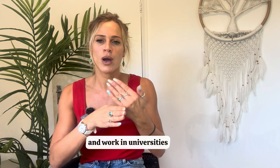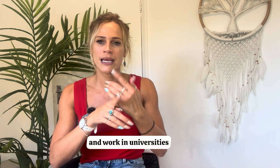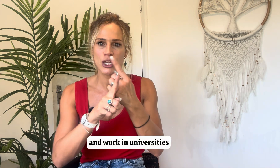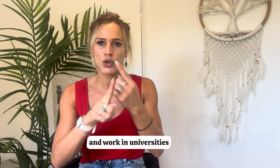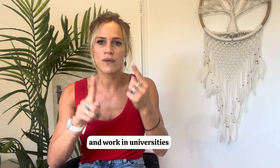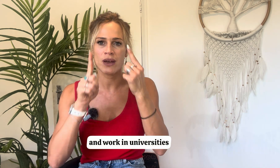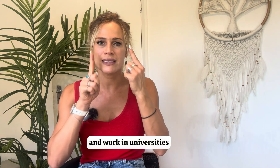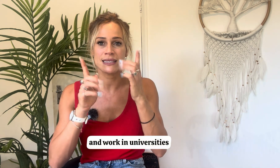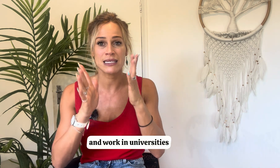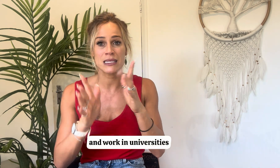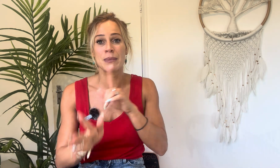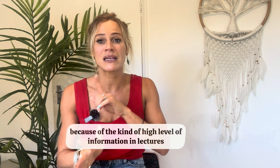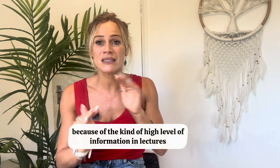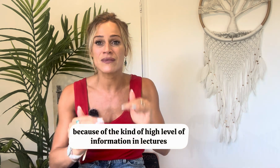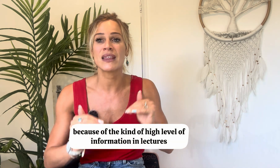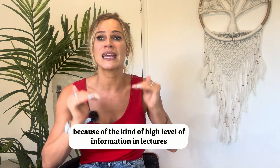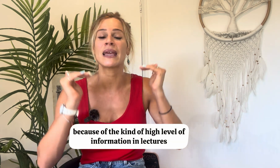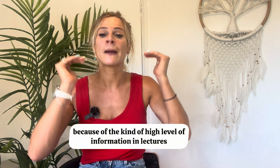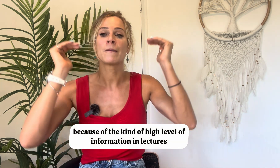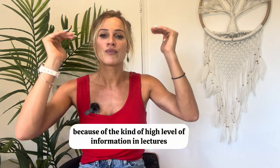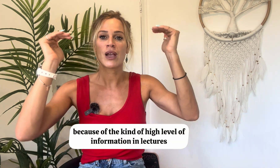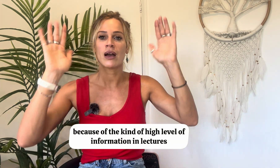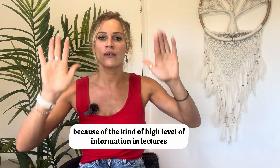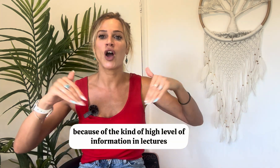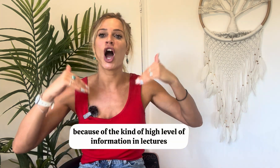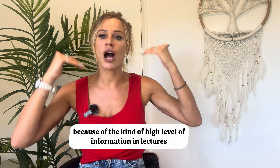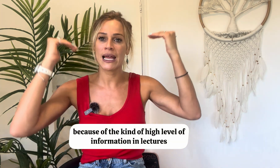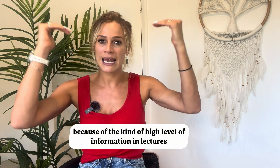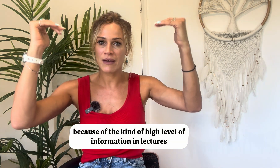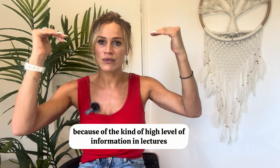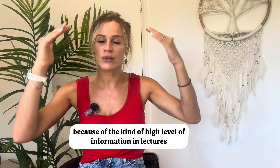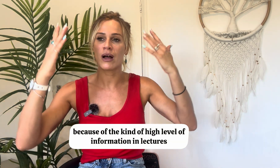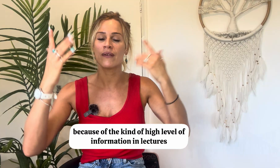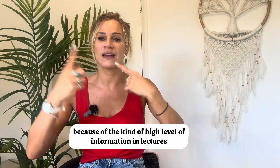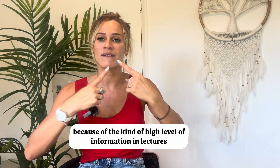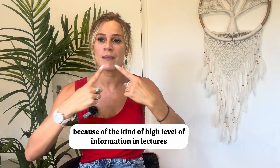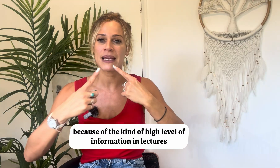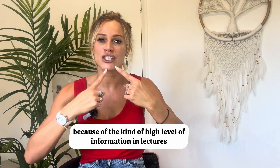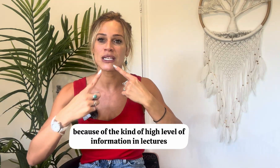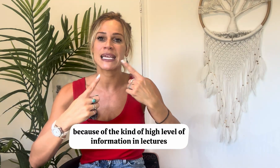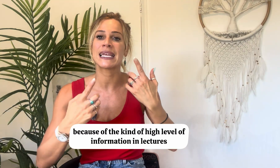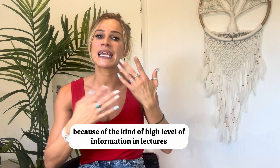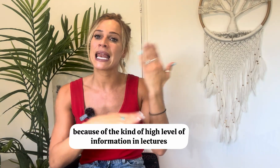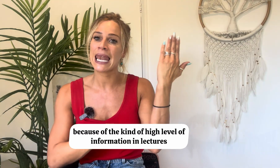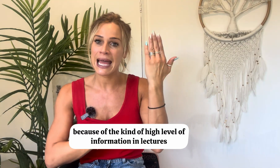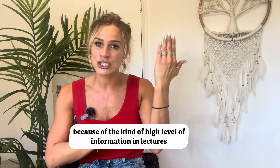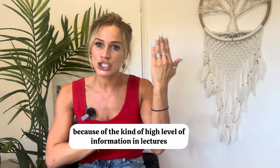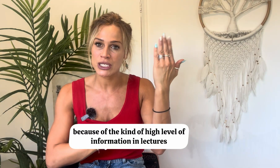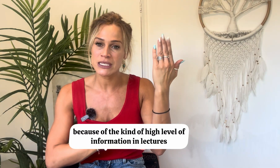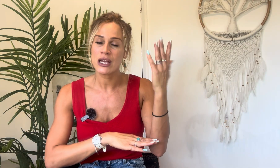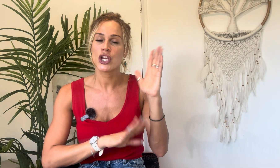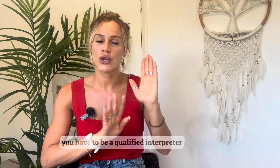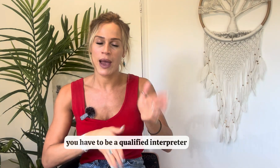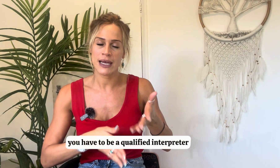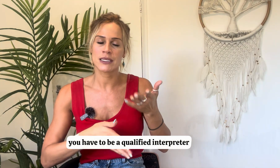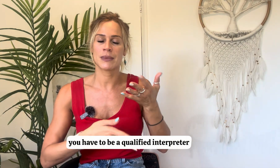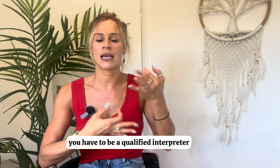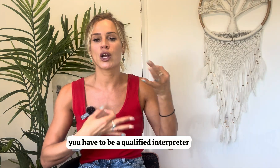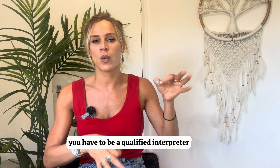in universities because of the kind of high level of information in lectures. You had to be a